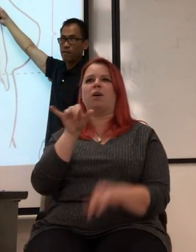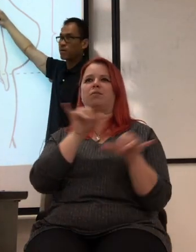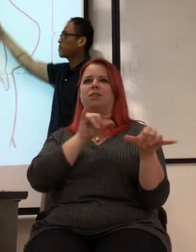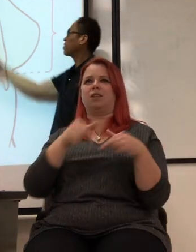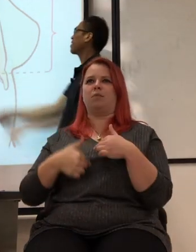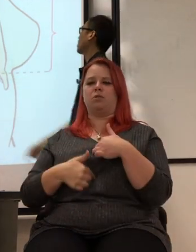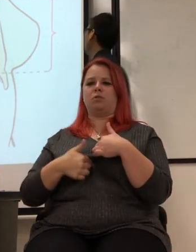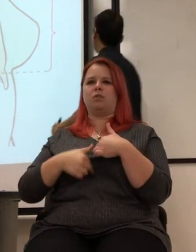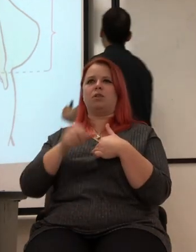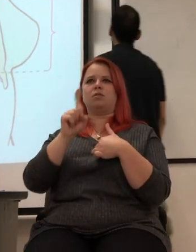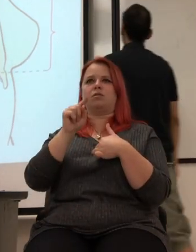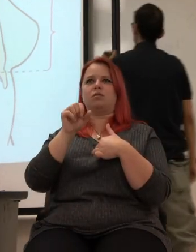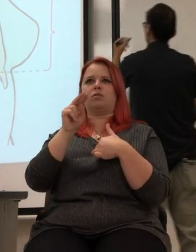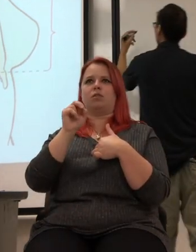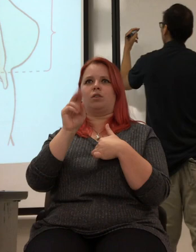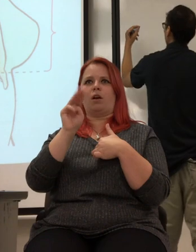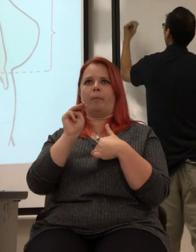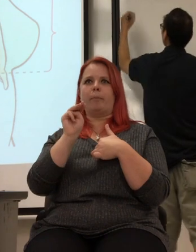right there.